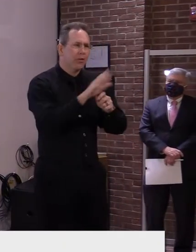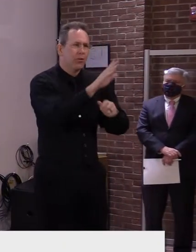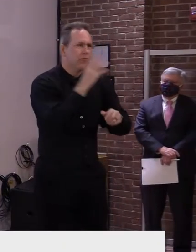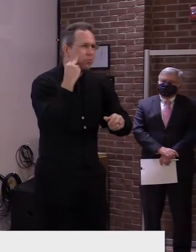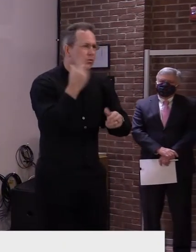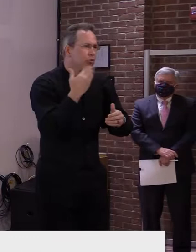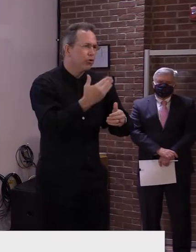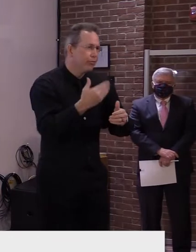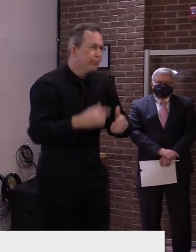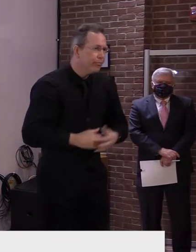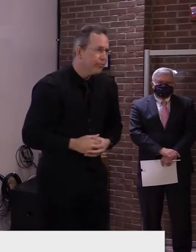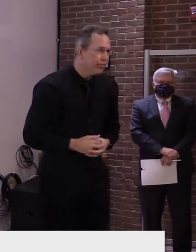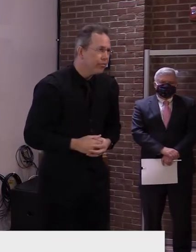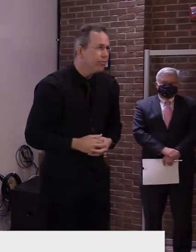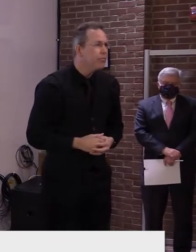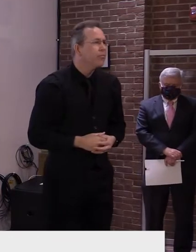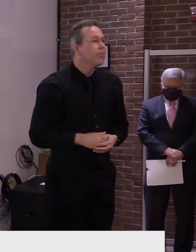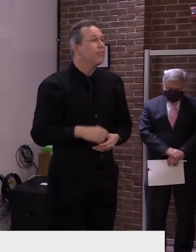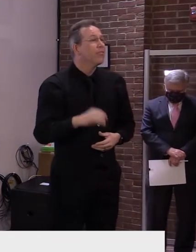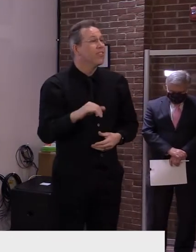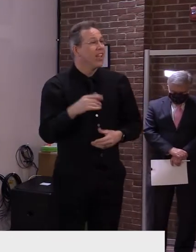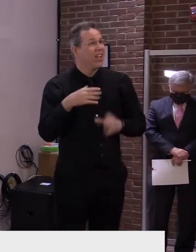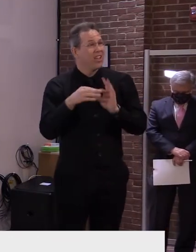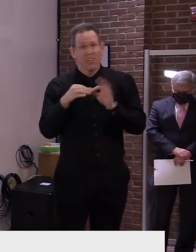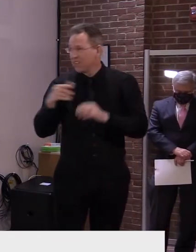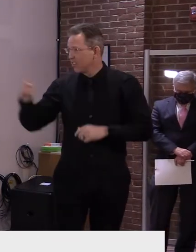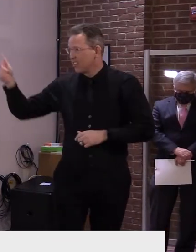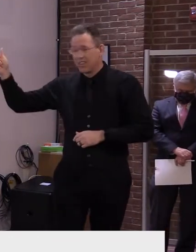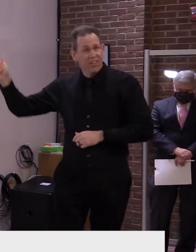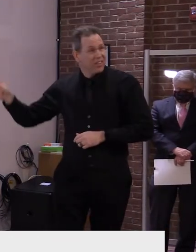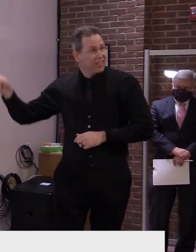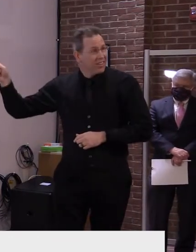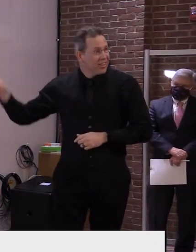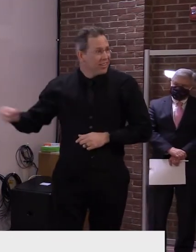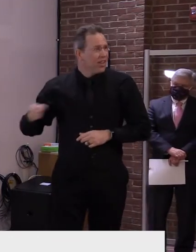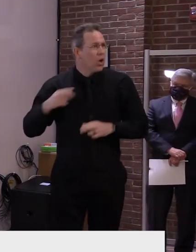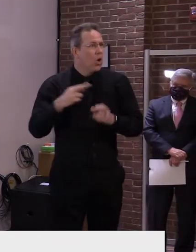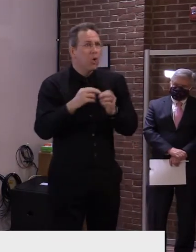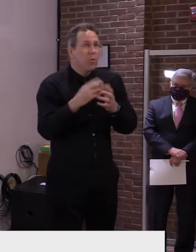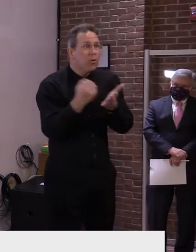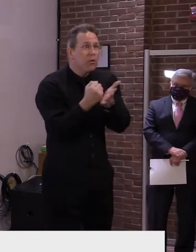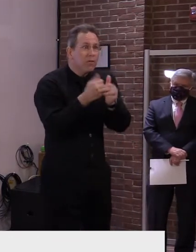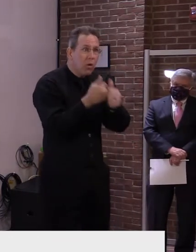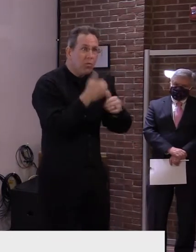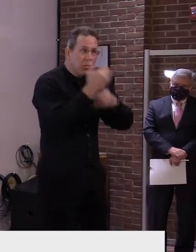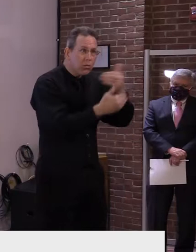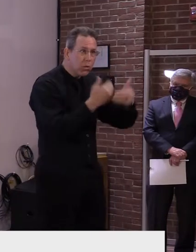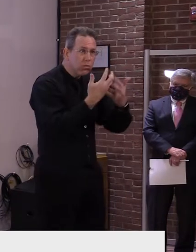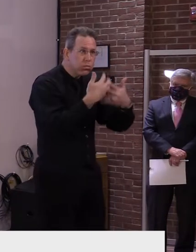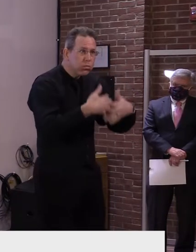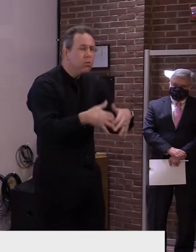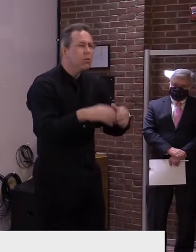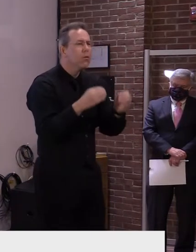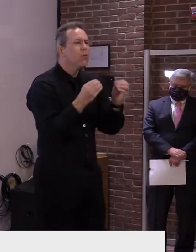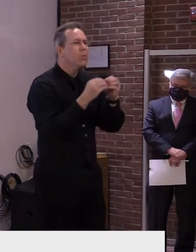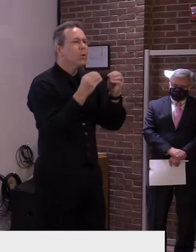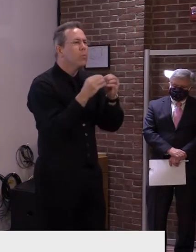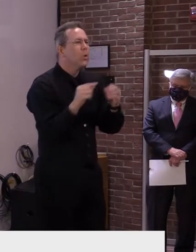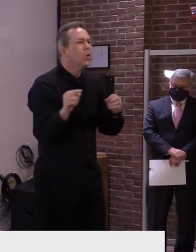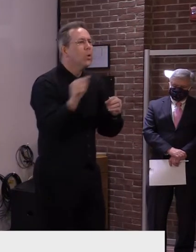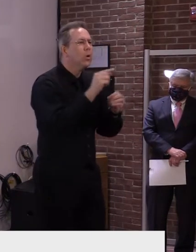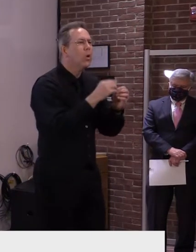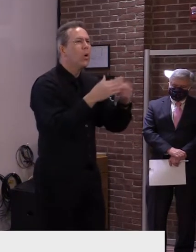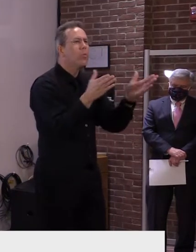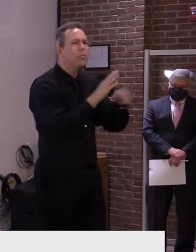a bit more often. We've done so recently, allowing travel and gatherings for those who are vaccinated, and also